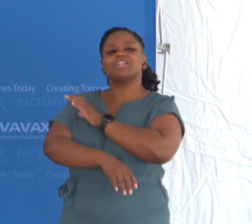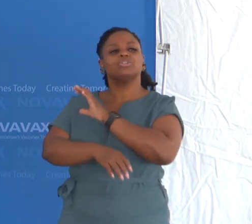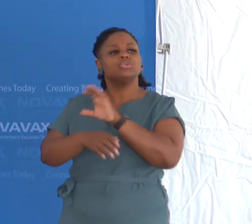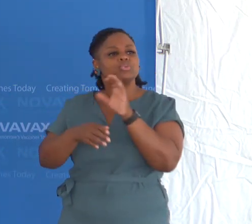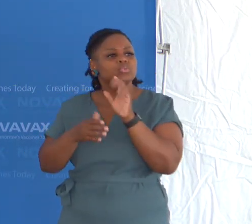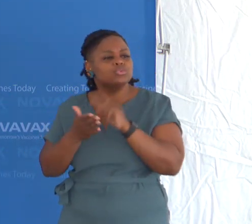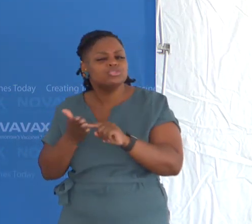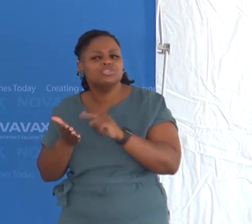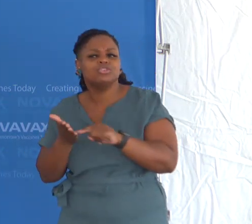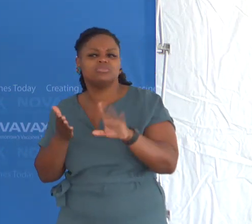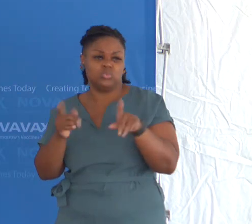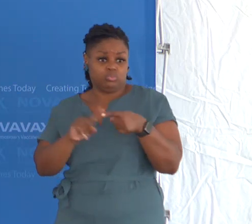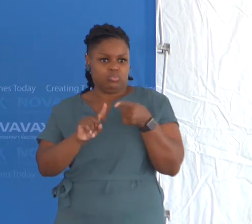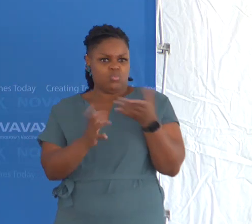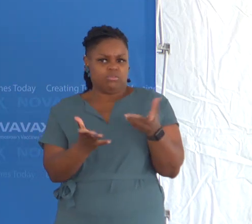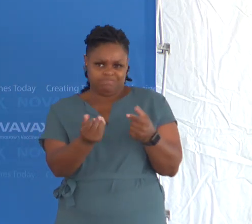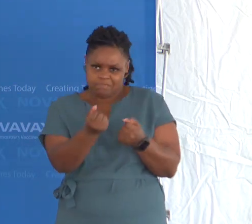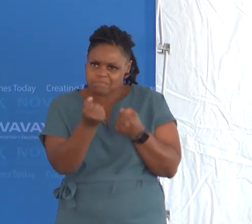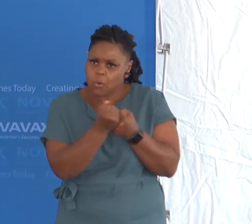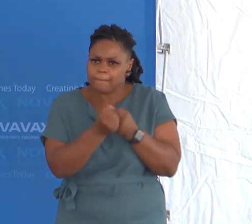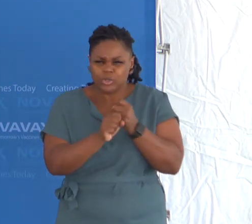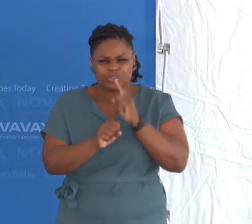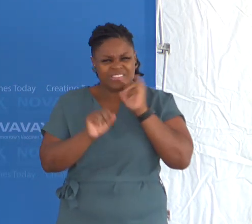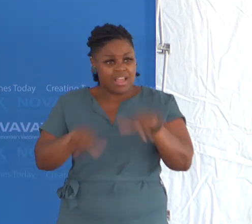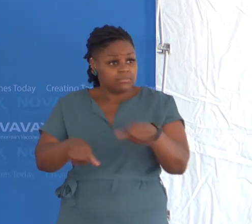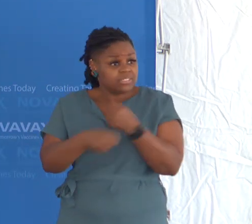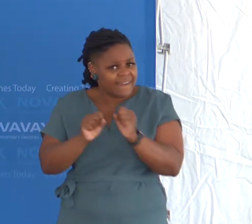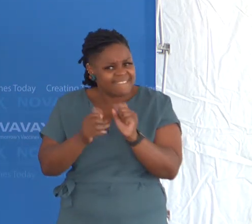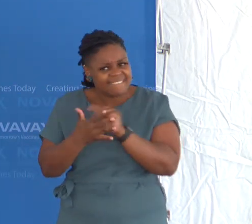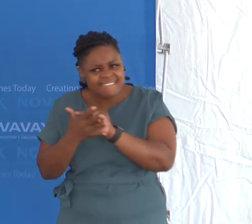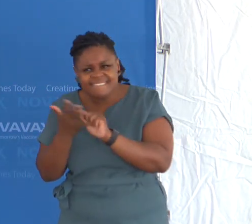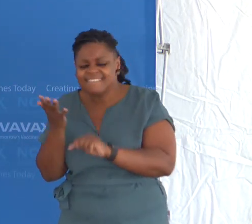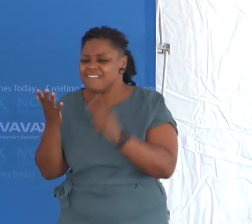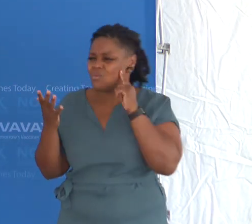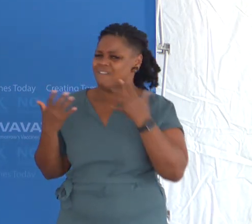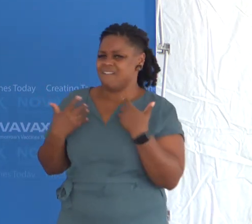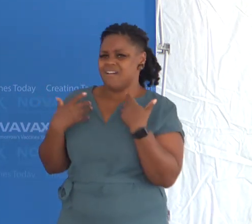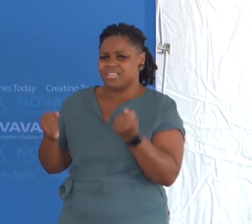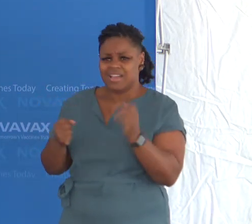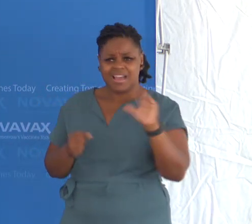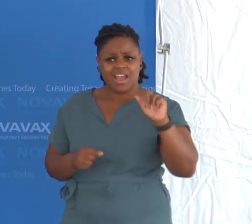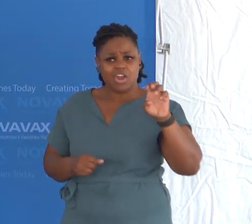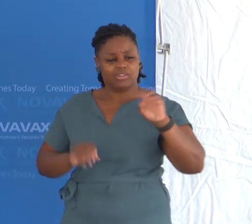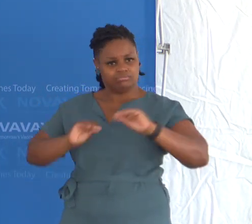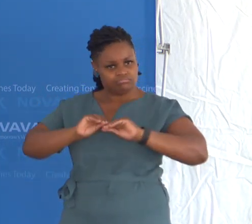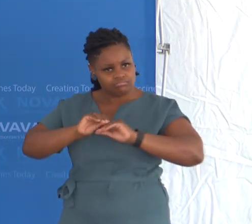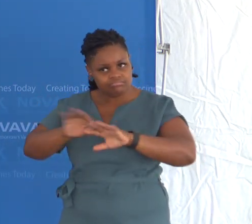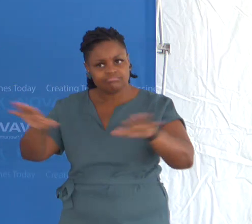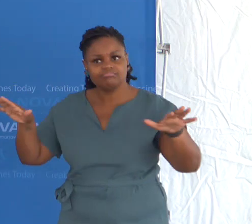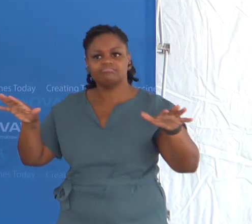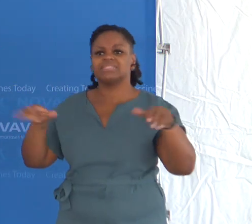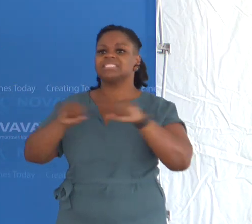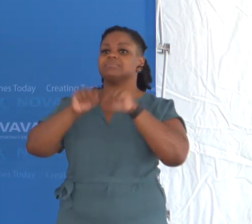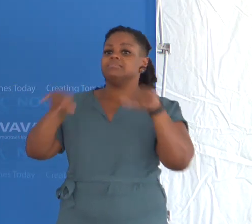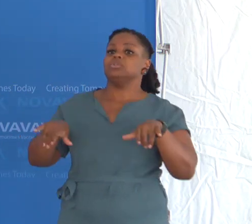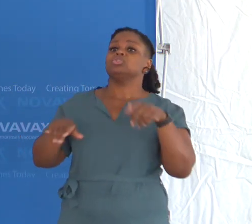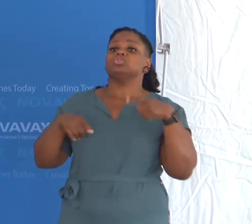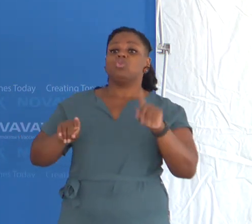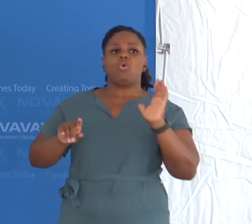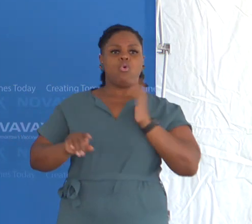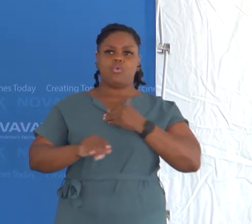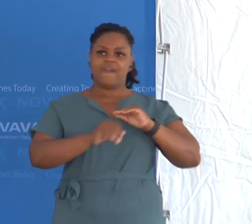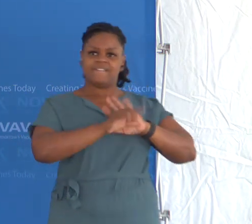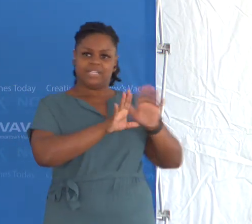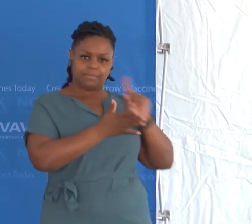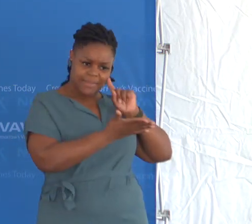to ensure a safe and effective healthcare delivery system during this global pandemic.